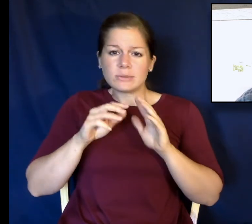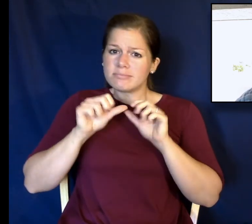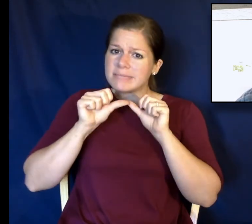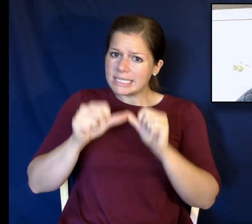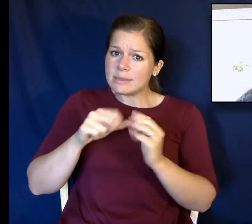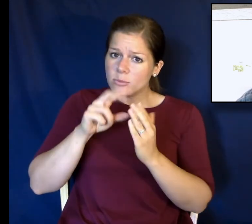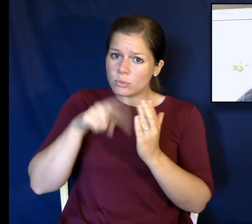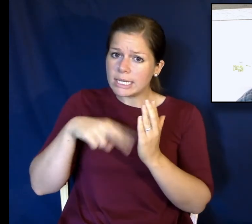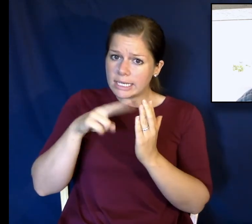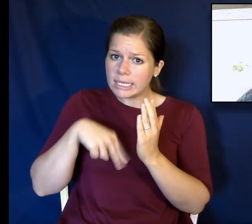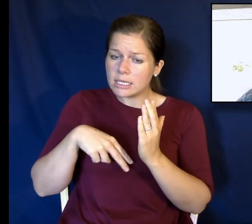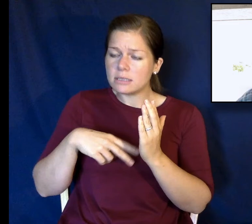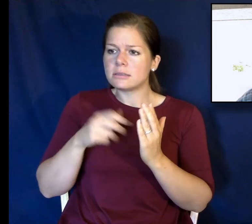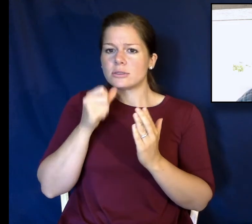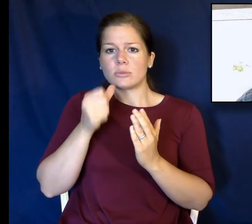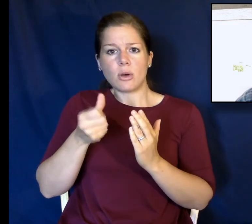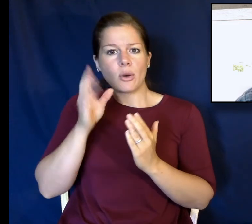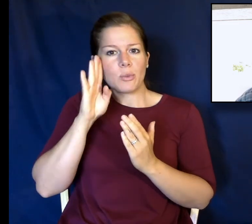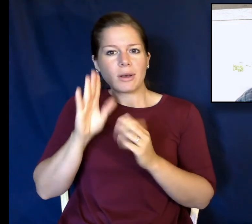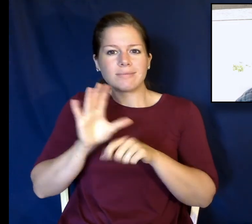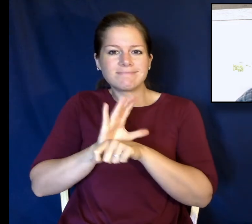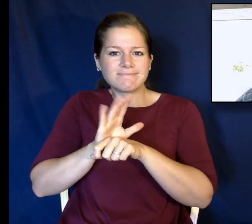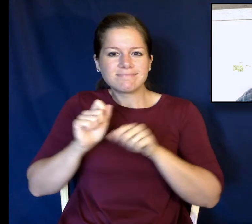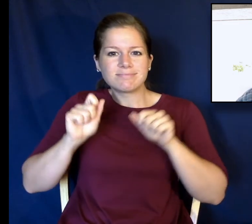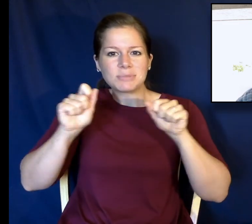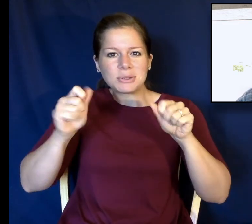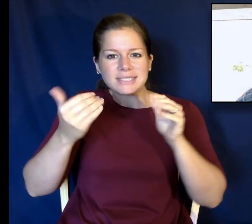reading ahead. We're going to come back tomorrow